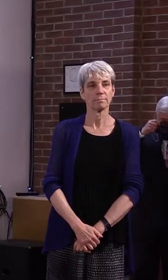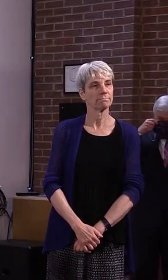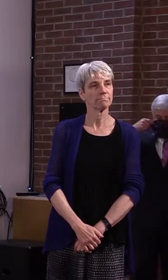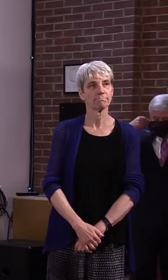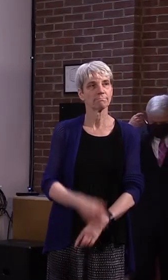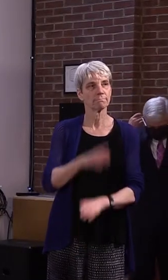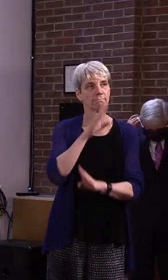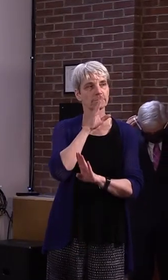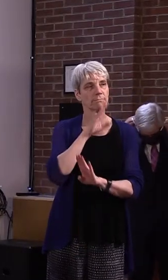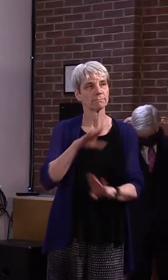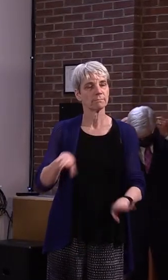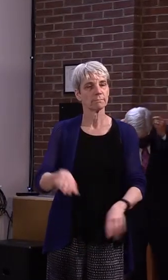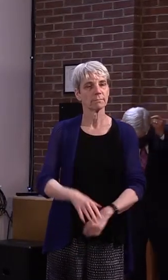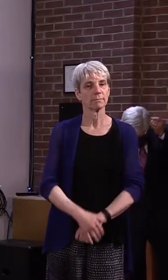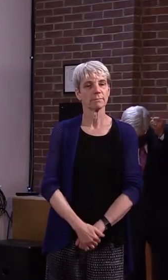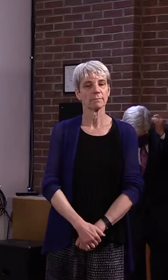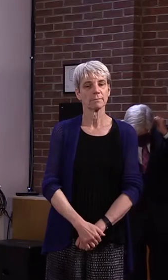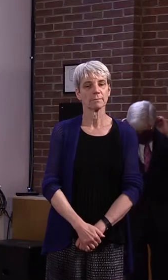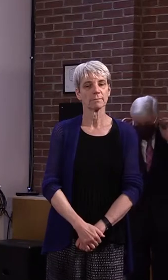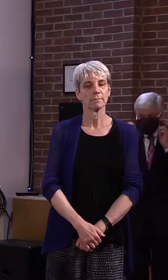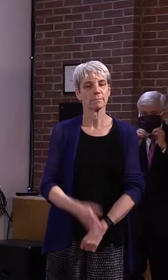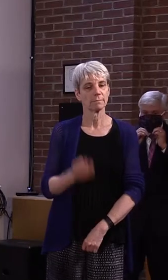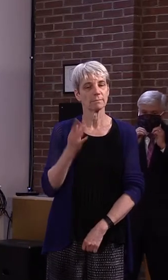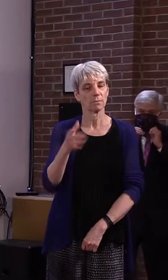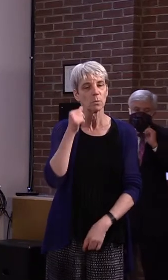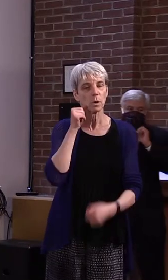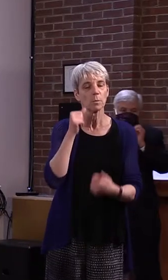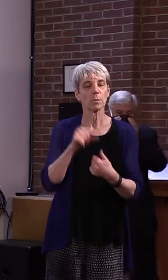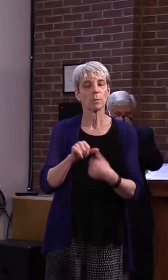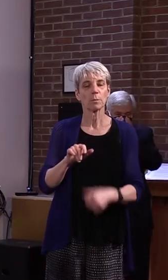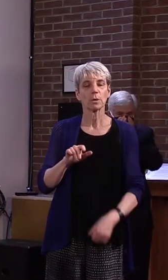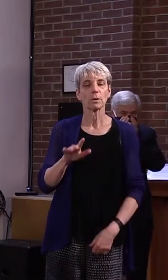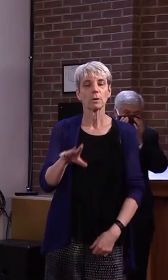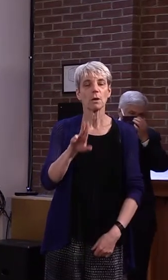Mara, it's star 6 to unmute.